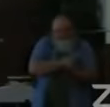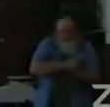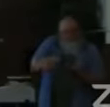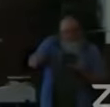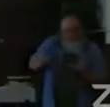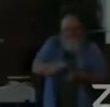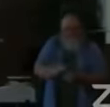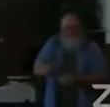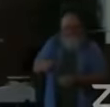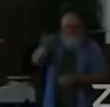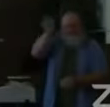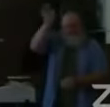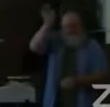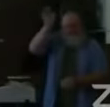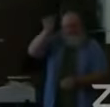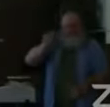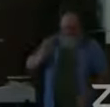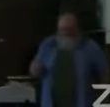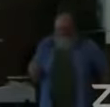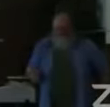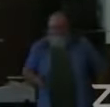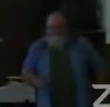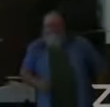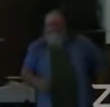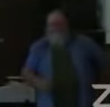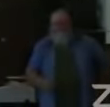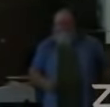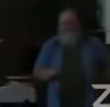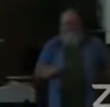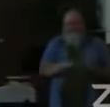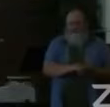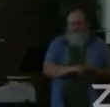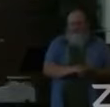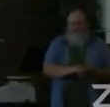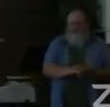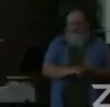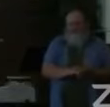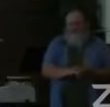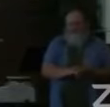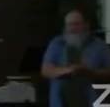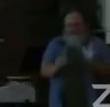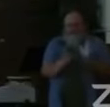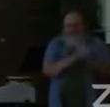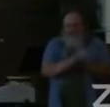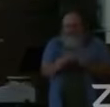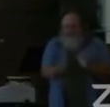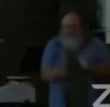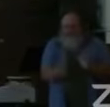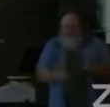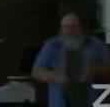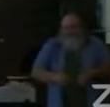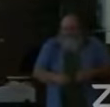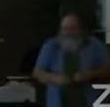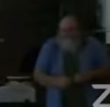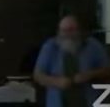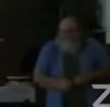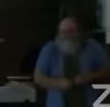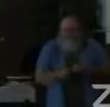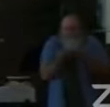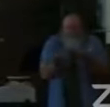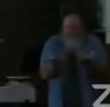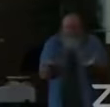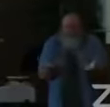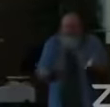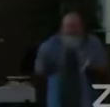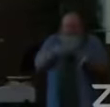And I believe, in my theological understanding, it was at that moment they became born again. Because at that moment, the Holy Spirit entered